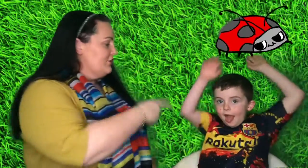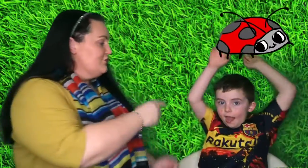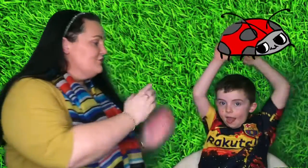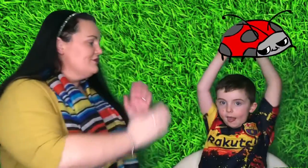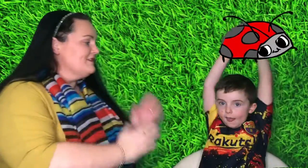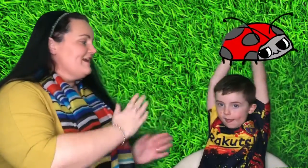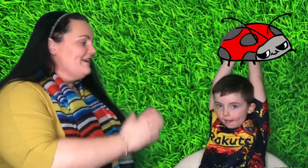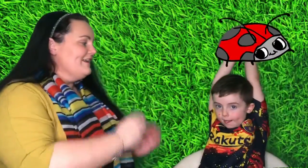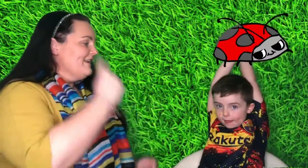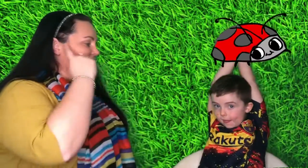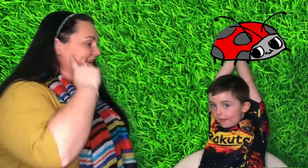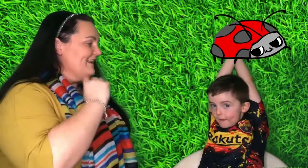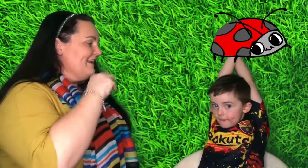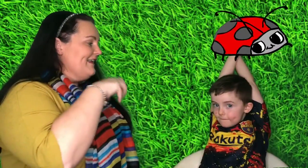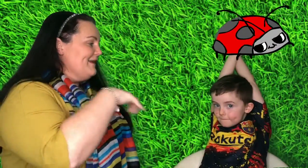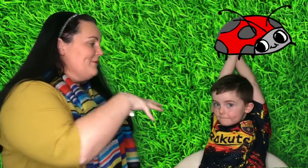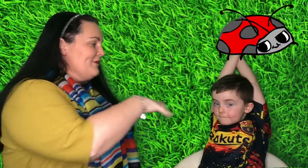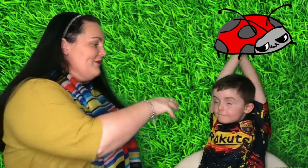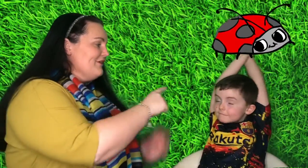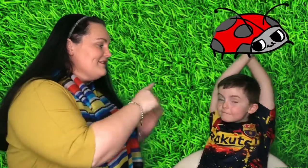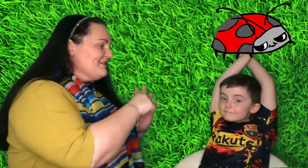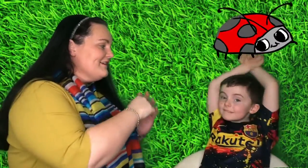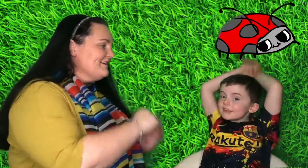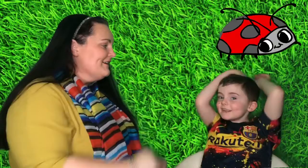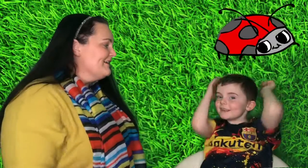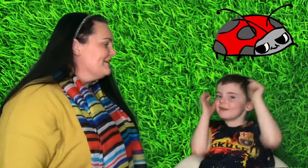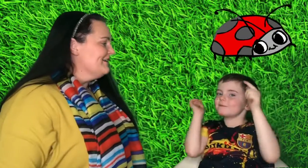you sign Ladybird, Oscar? Yep.